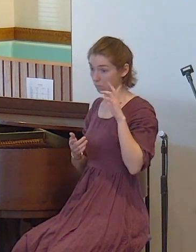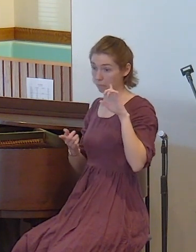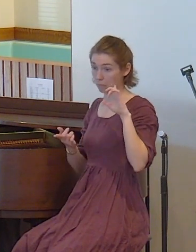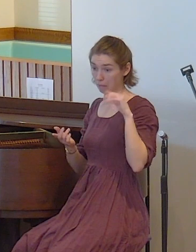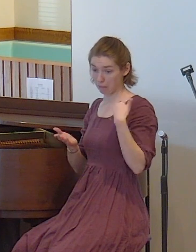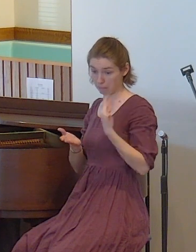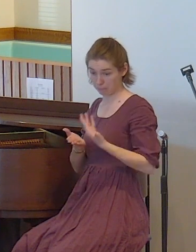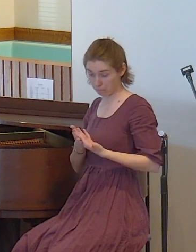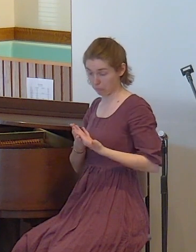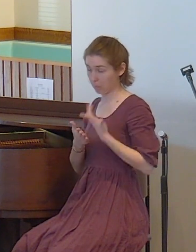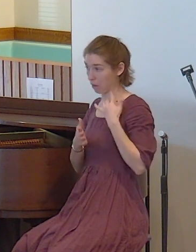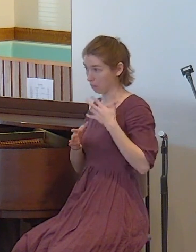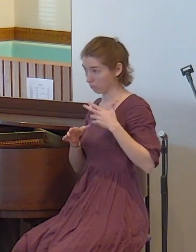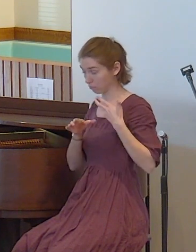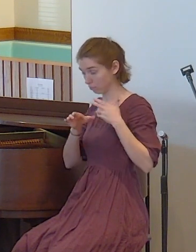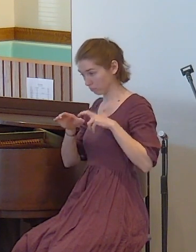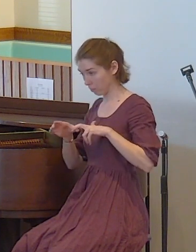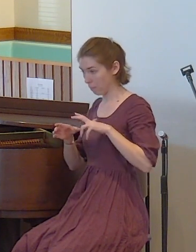introduced myself, and